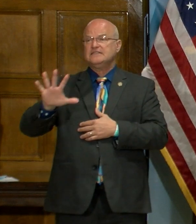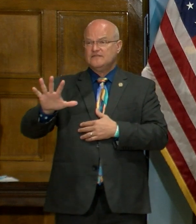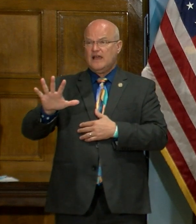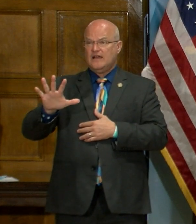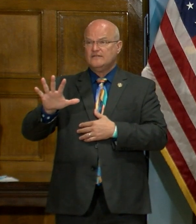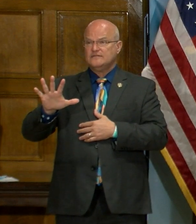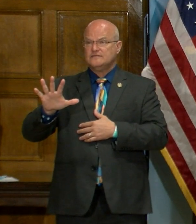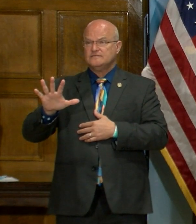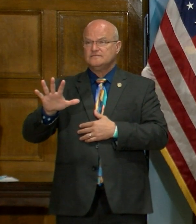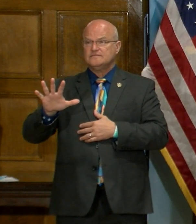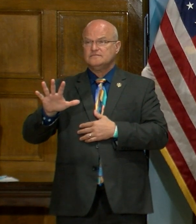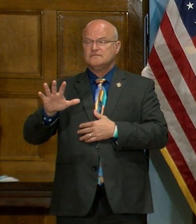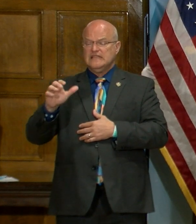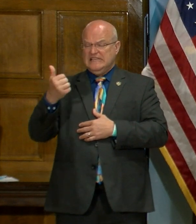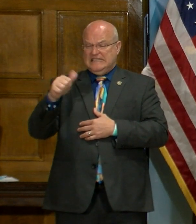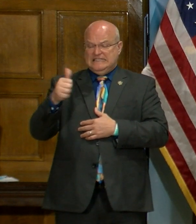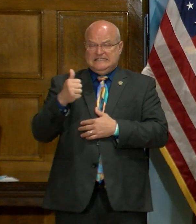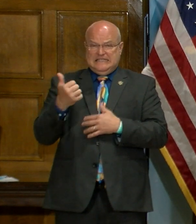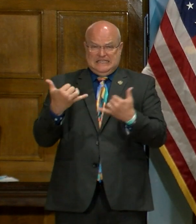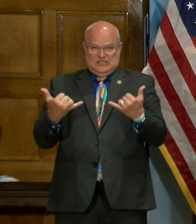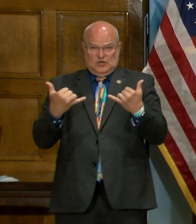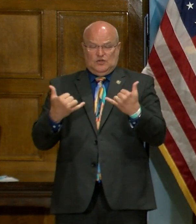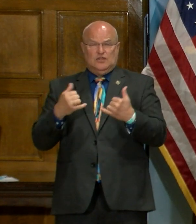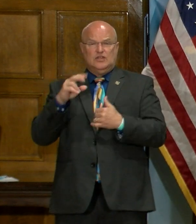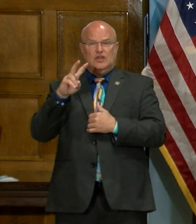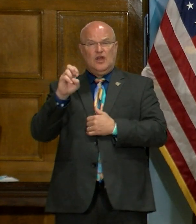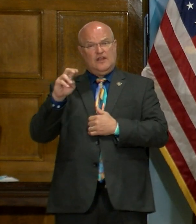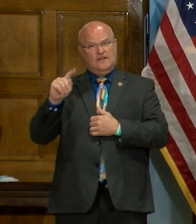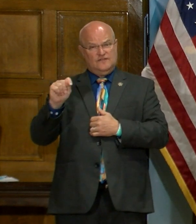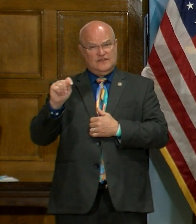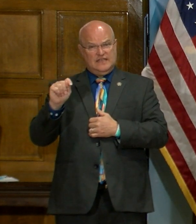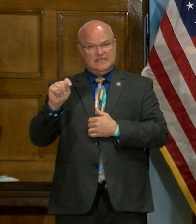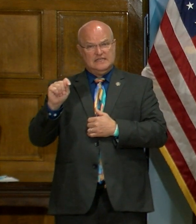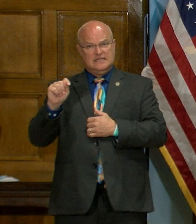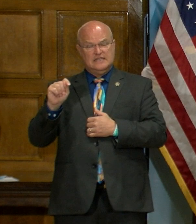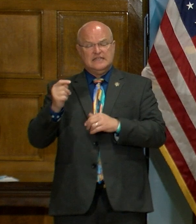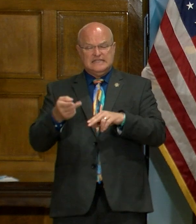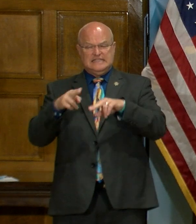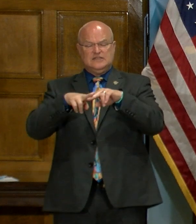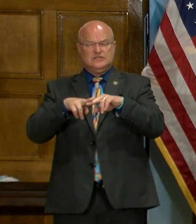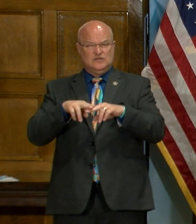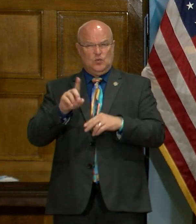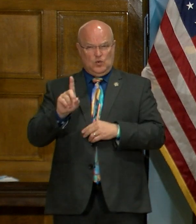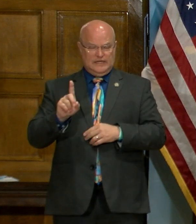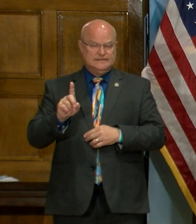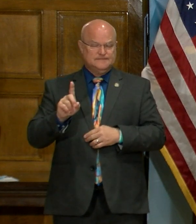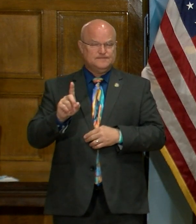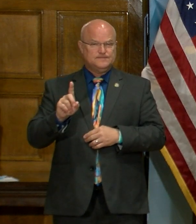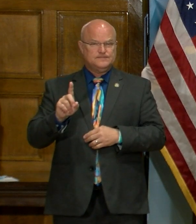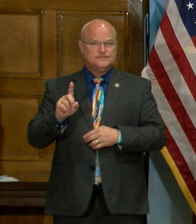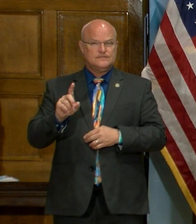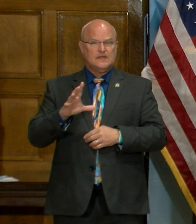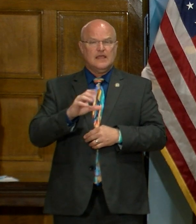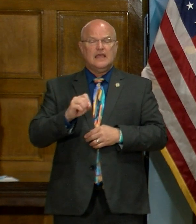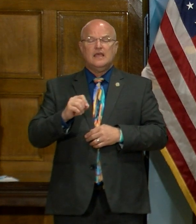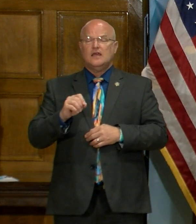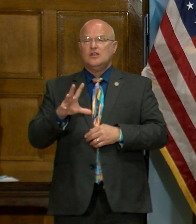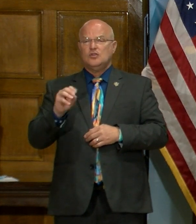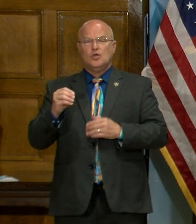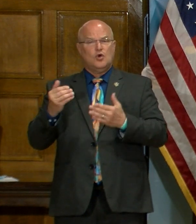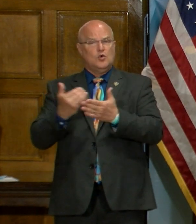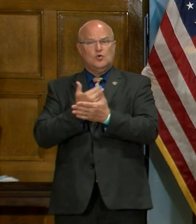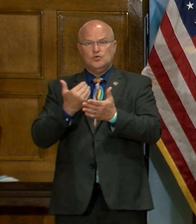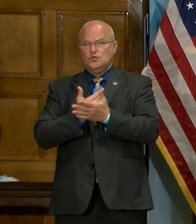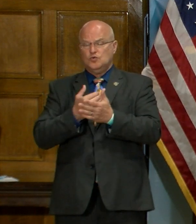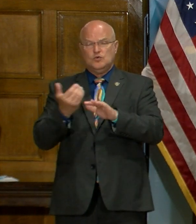yesterday. We have 10 currently on a ventilator, which is a net increase of 1 from yesterday, and we have no new